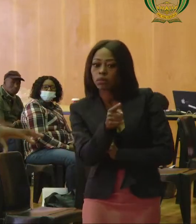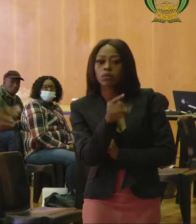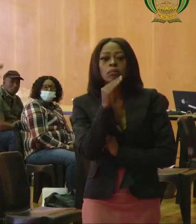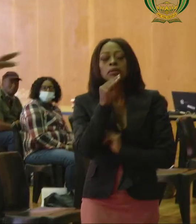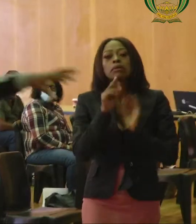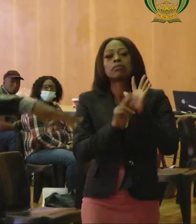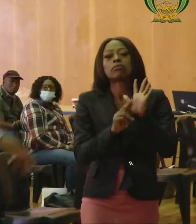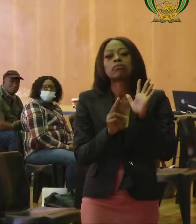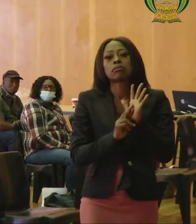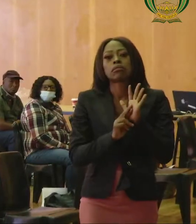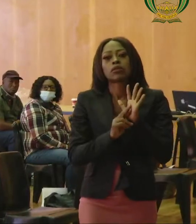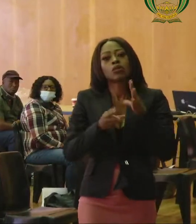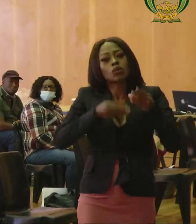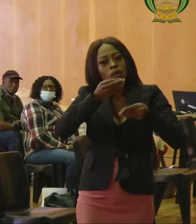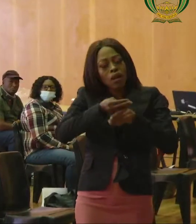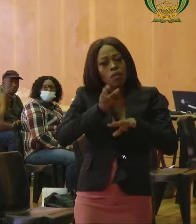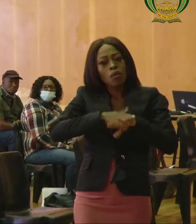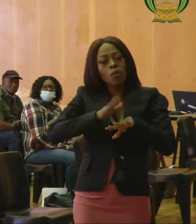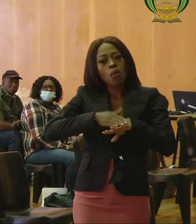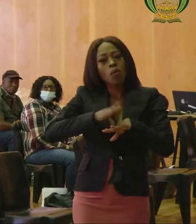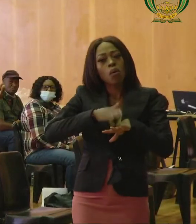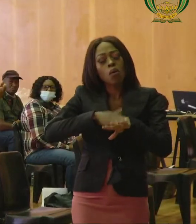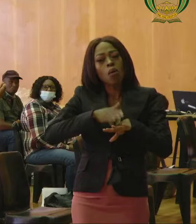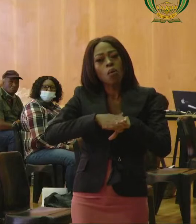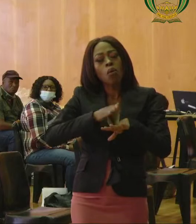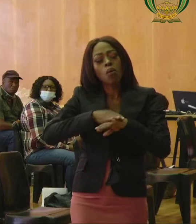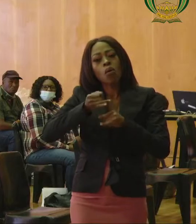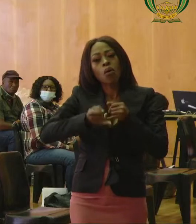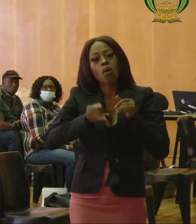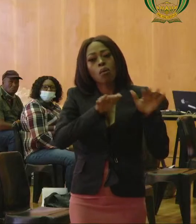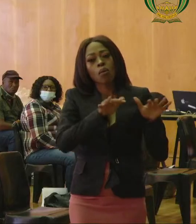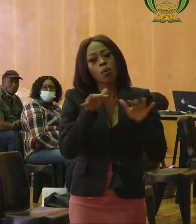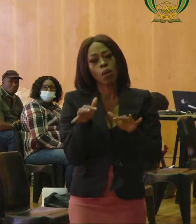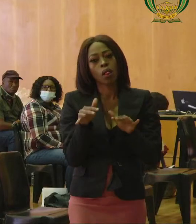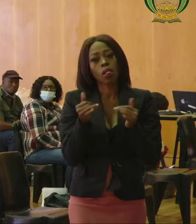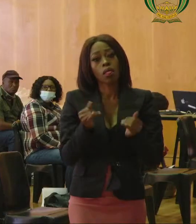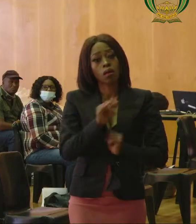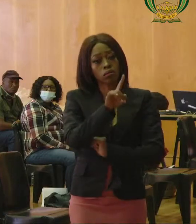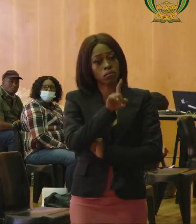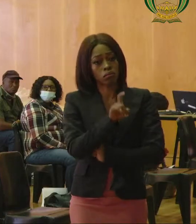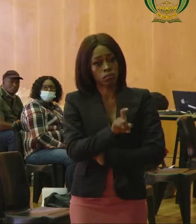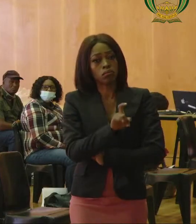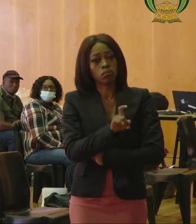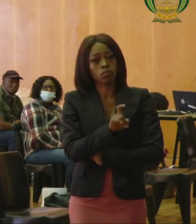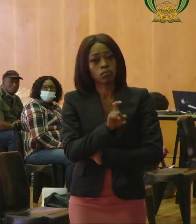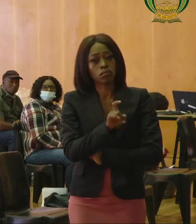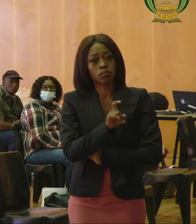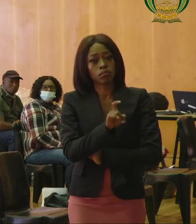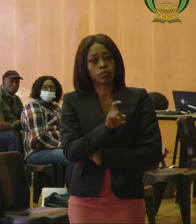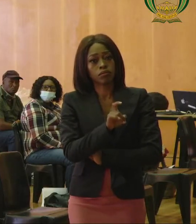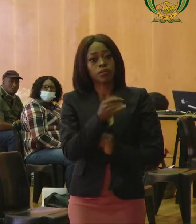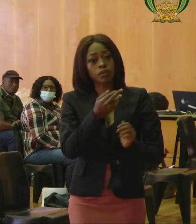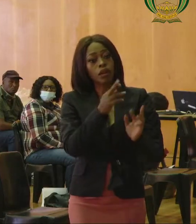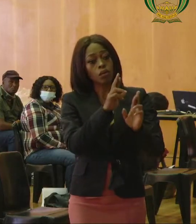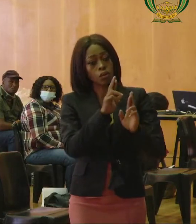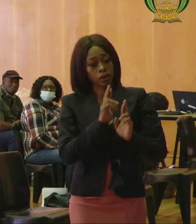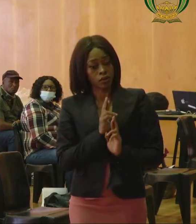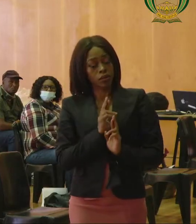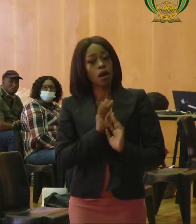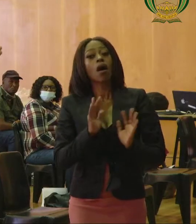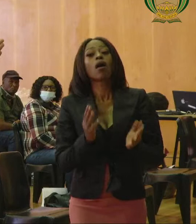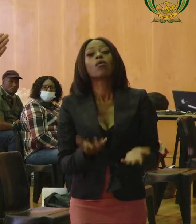agents also to the parliament. Now, the question you must ask, the answer you must give to my question is